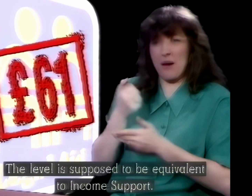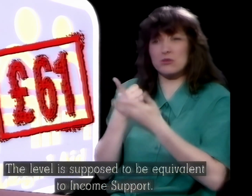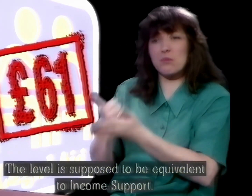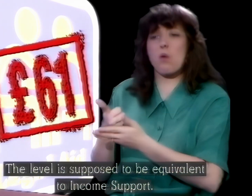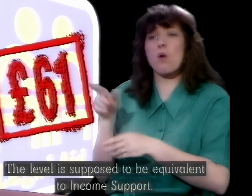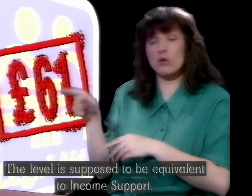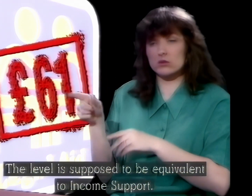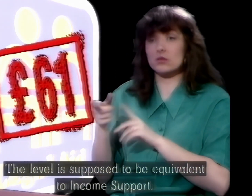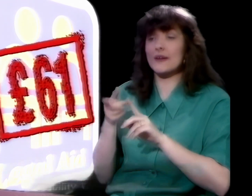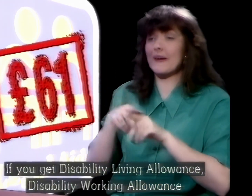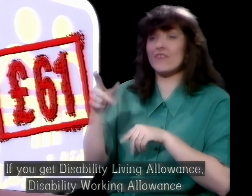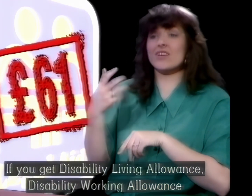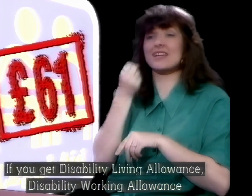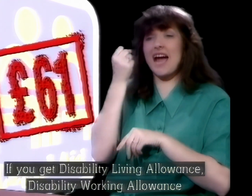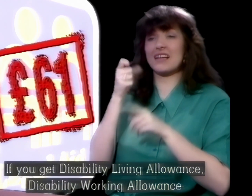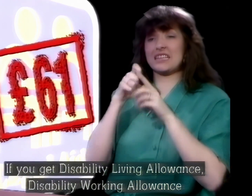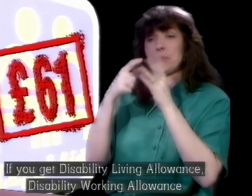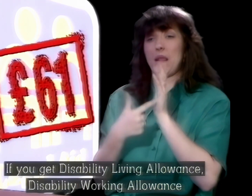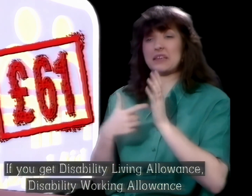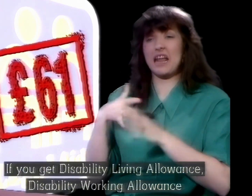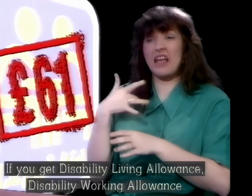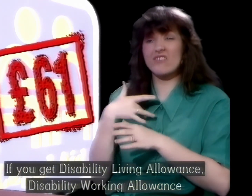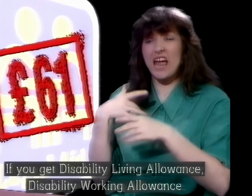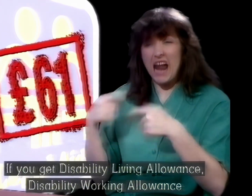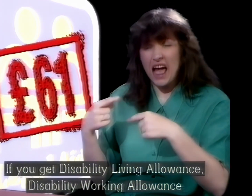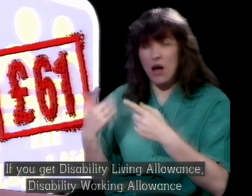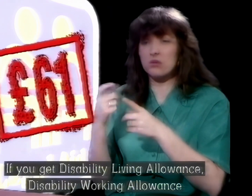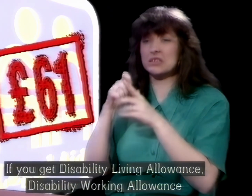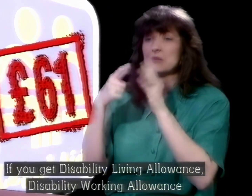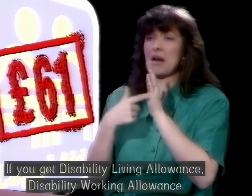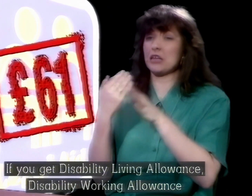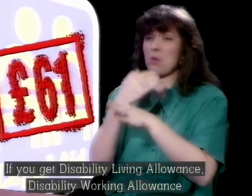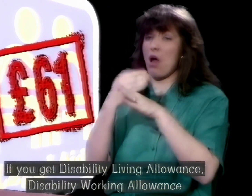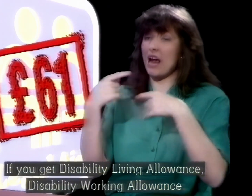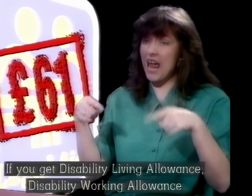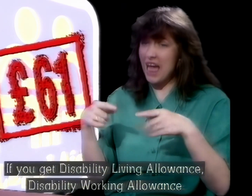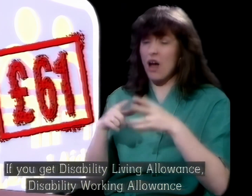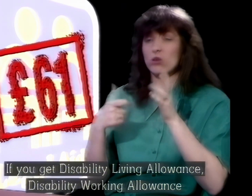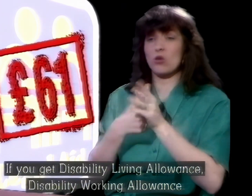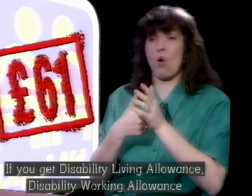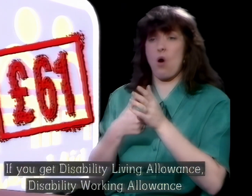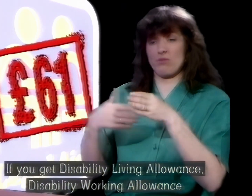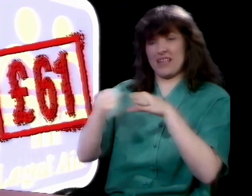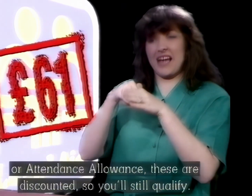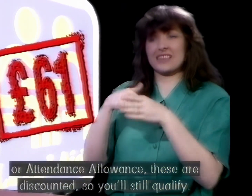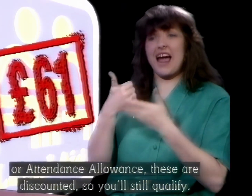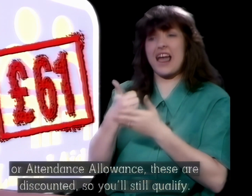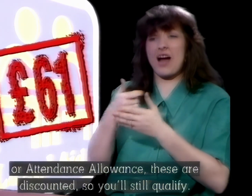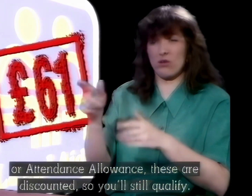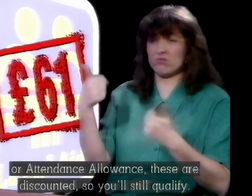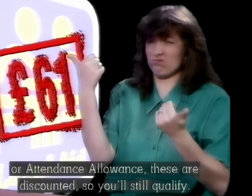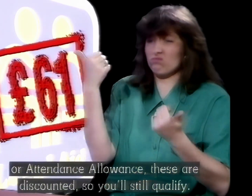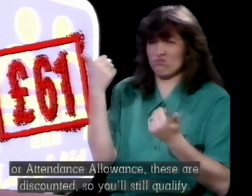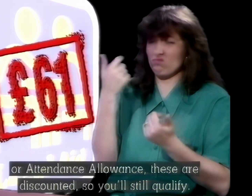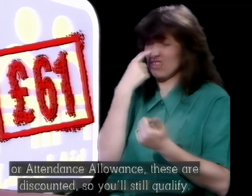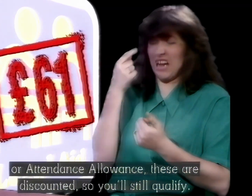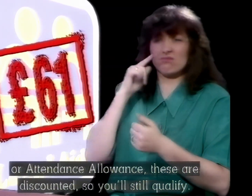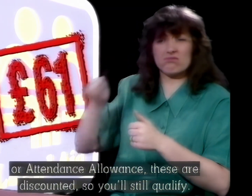support. If you get disability living allowance, disability working allowance, or attendance allowance, these